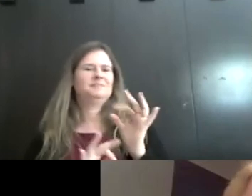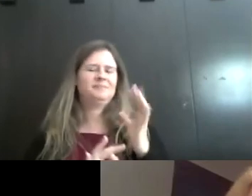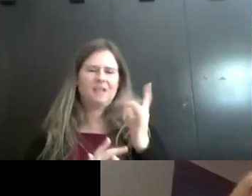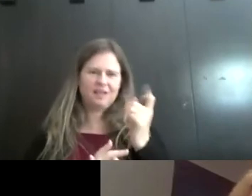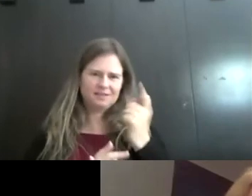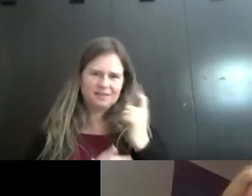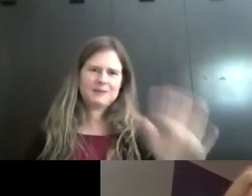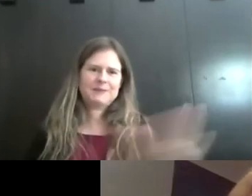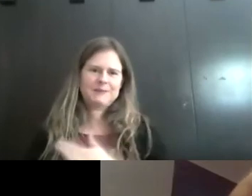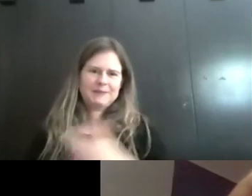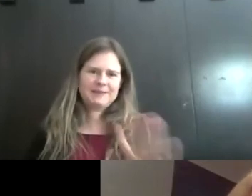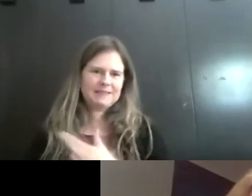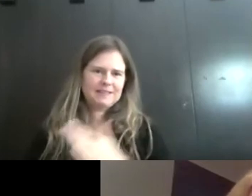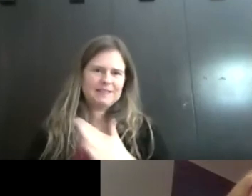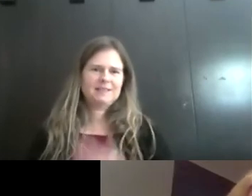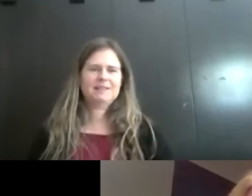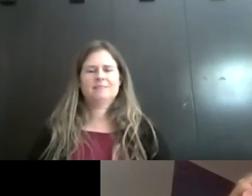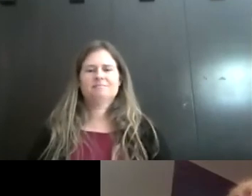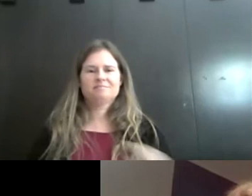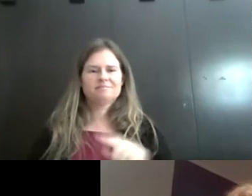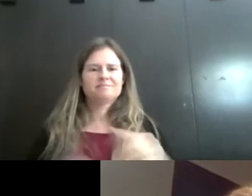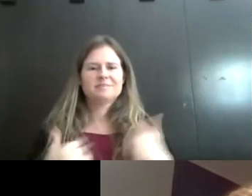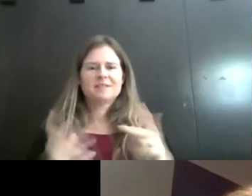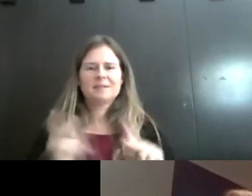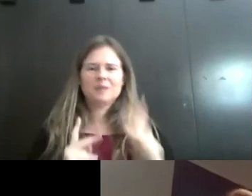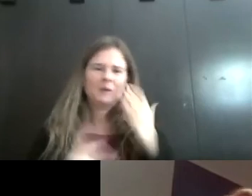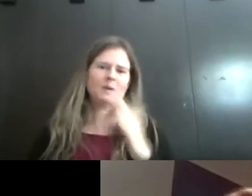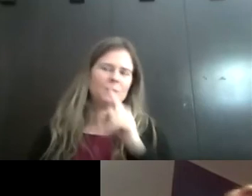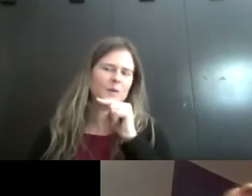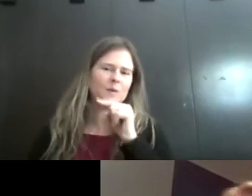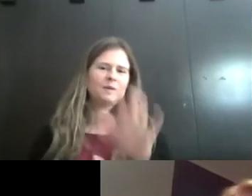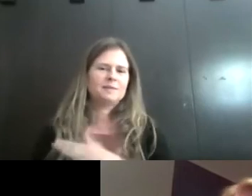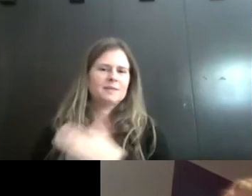Young people out there don't know who Frank Sinatra is. Strangers in the night.